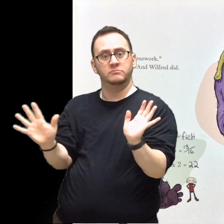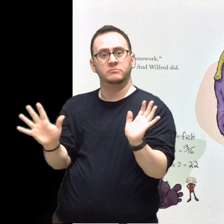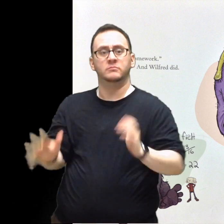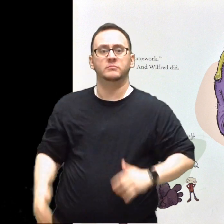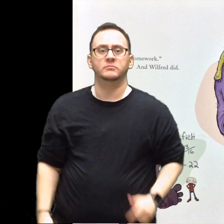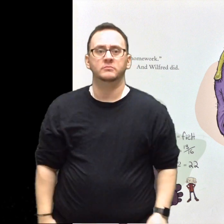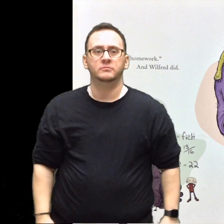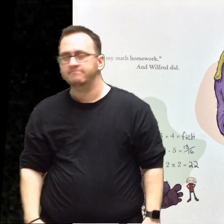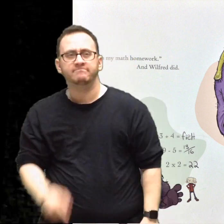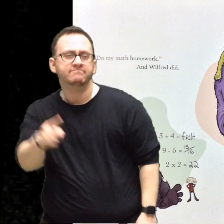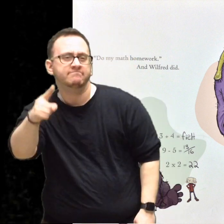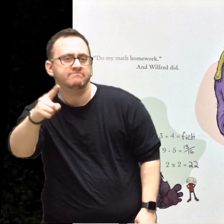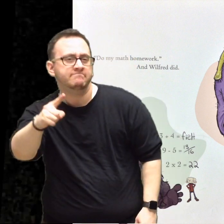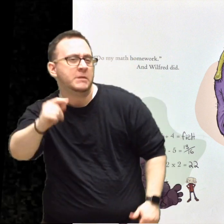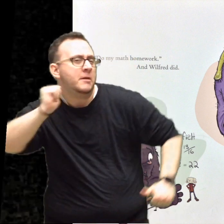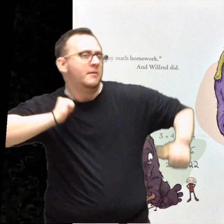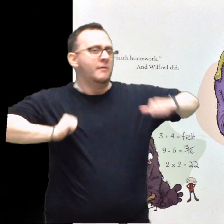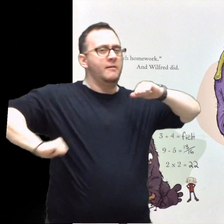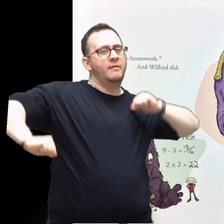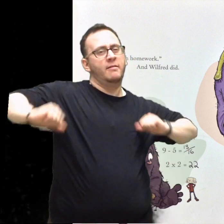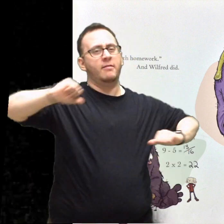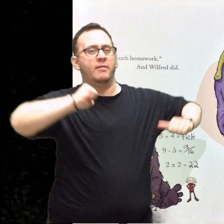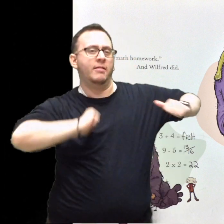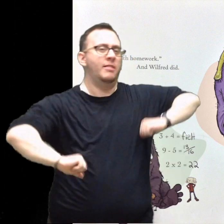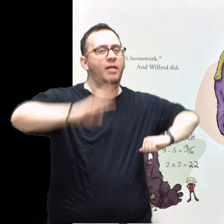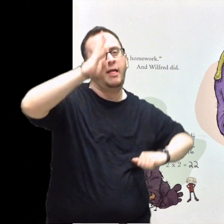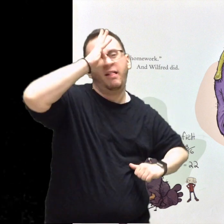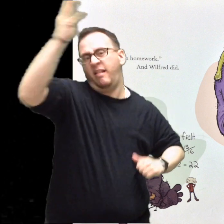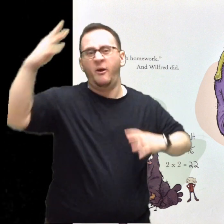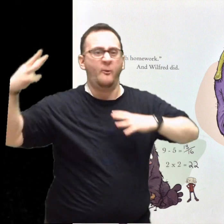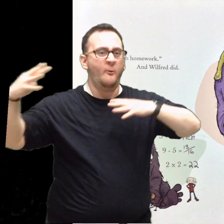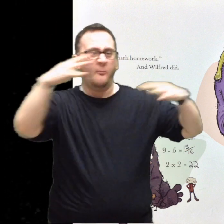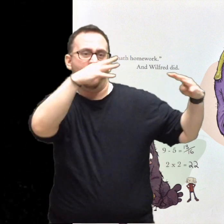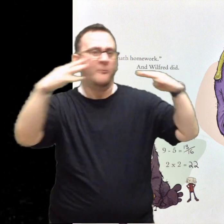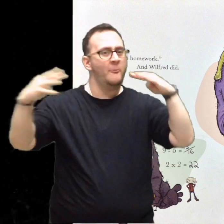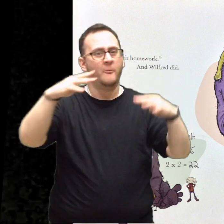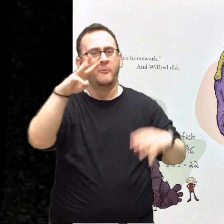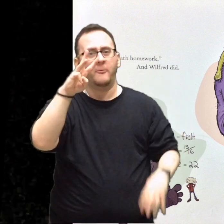Reenact the Battle of Waterloo. And Wilfred did.